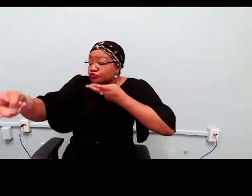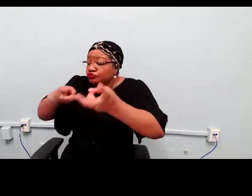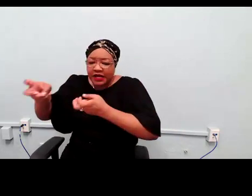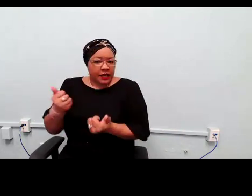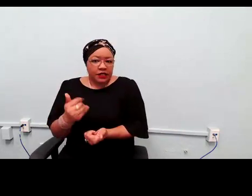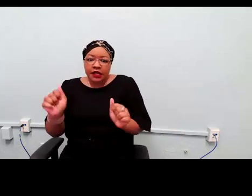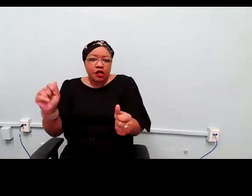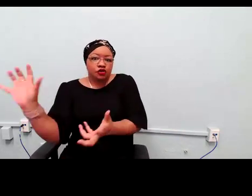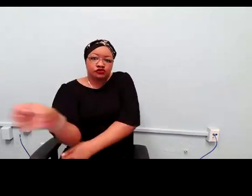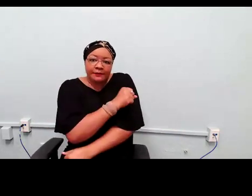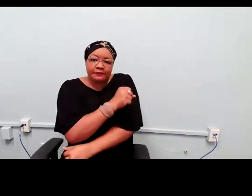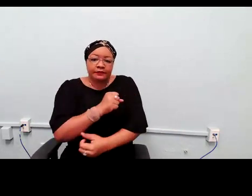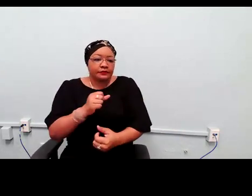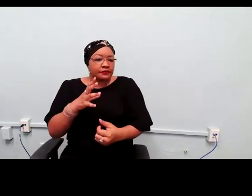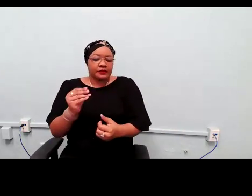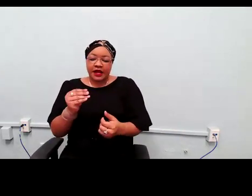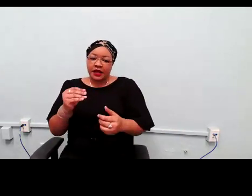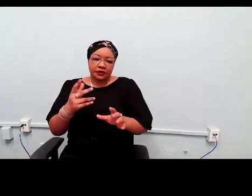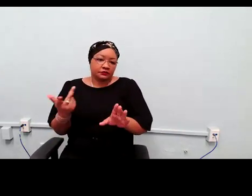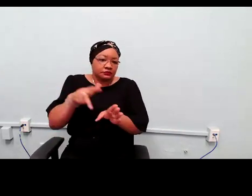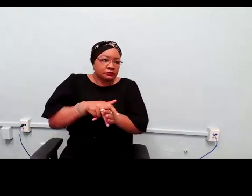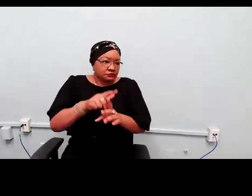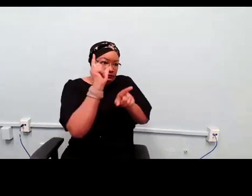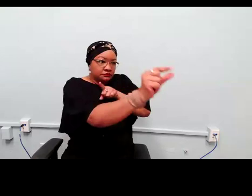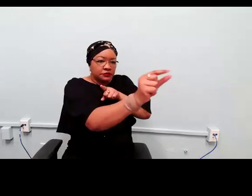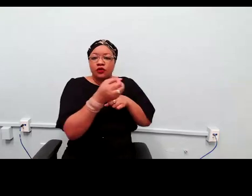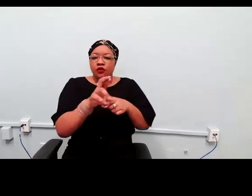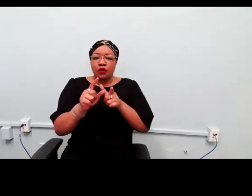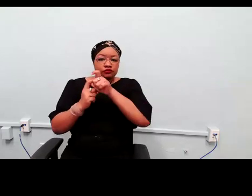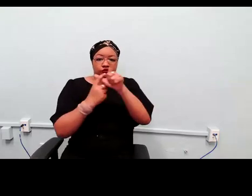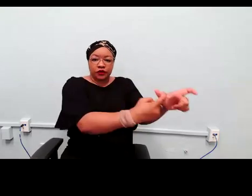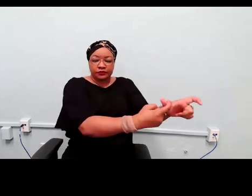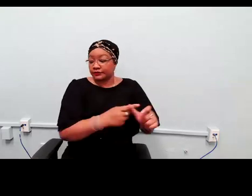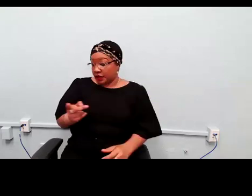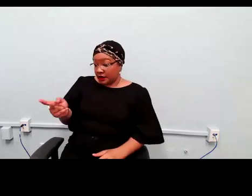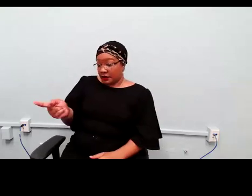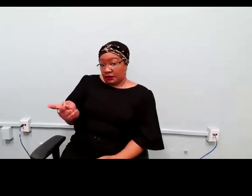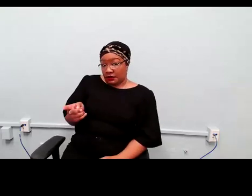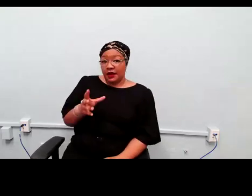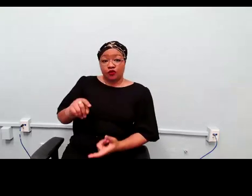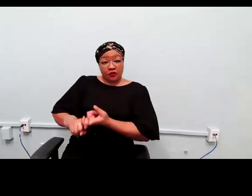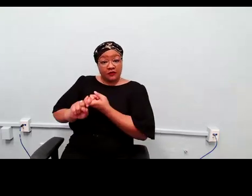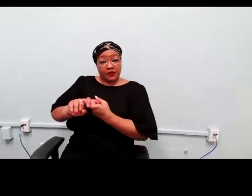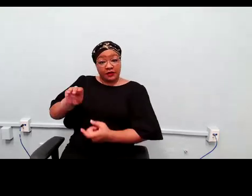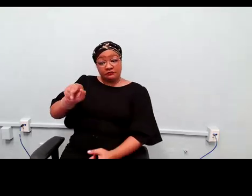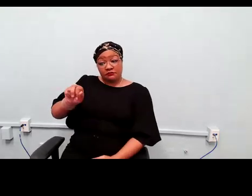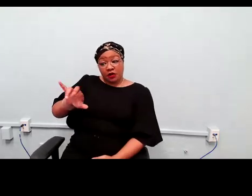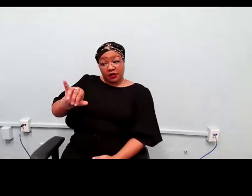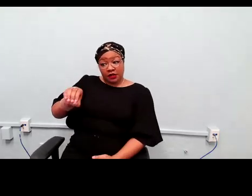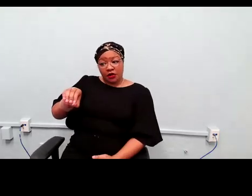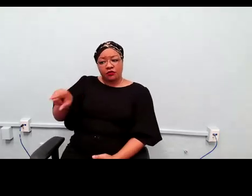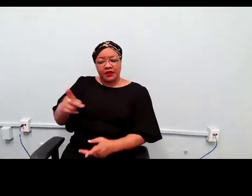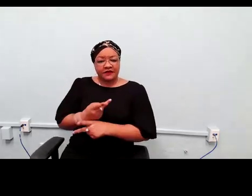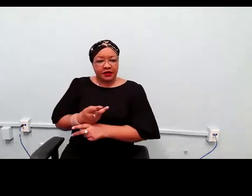grab and ride or run away with. She and Mario had figured out pretty quick that as a 9-year-old white